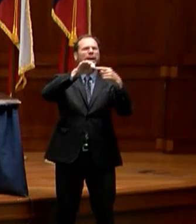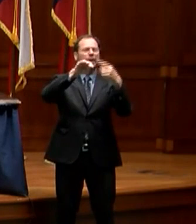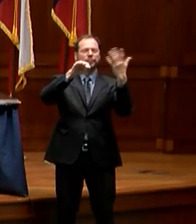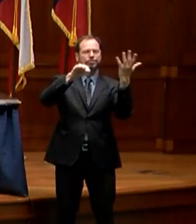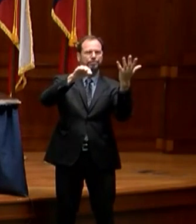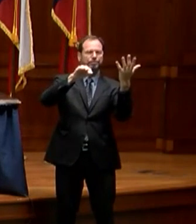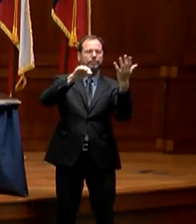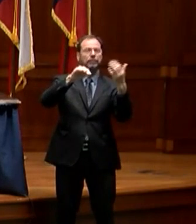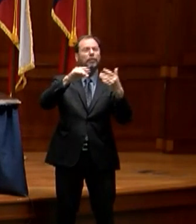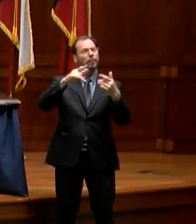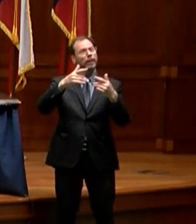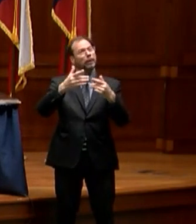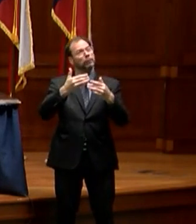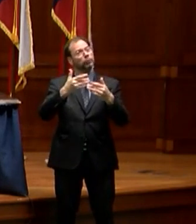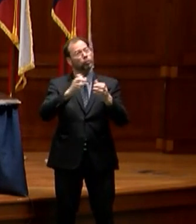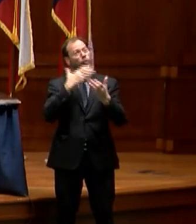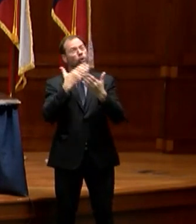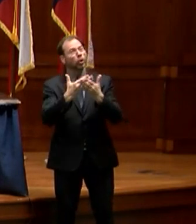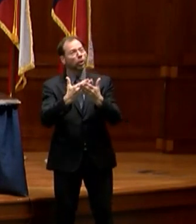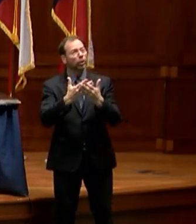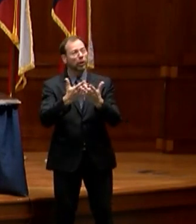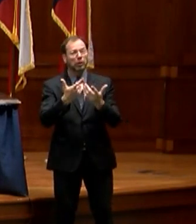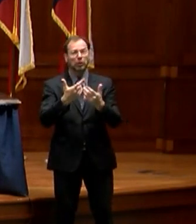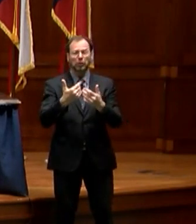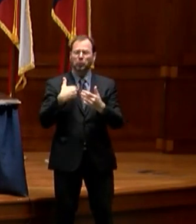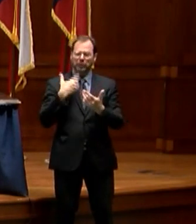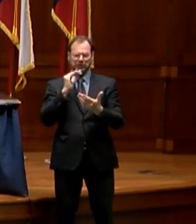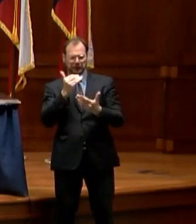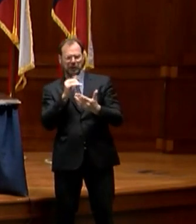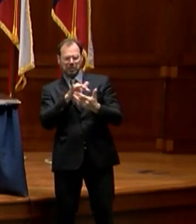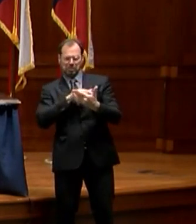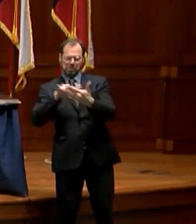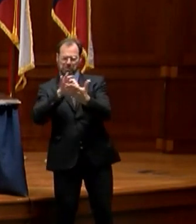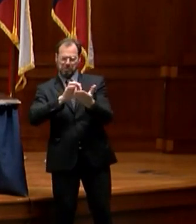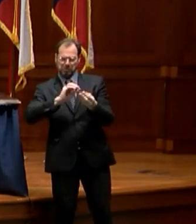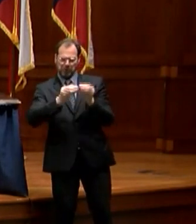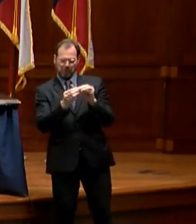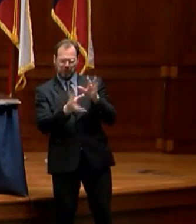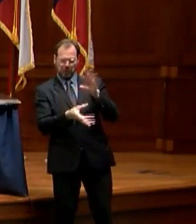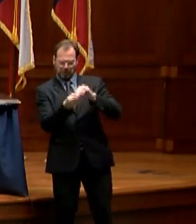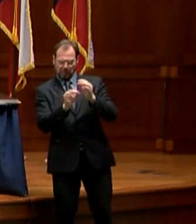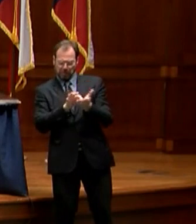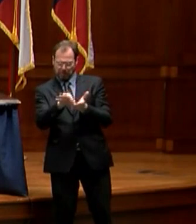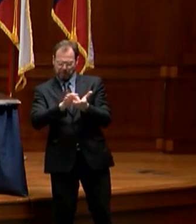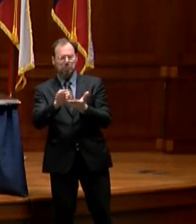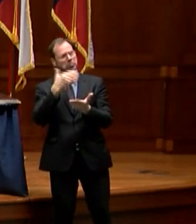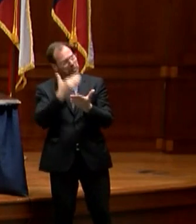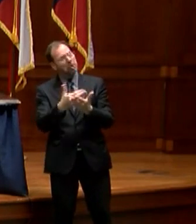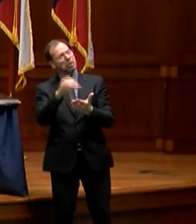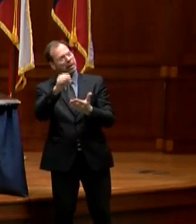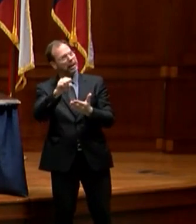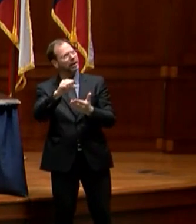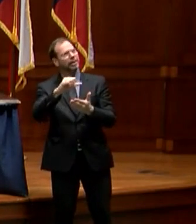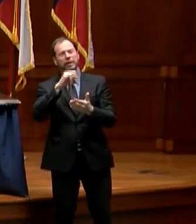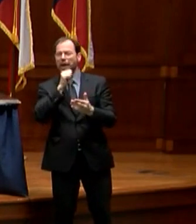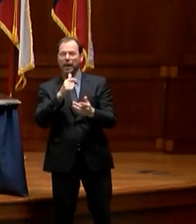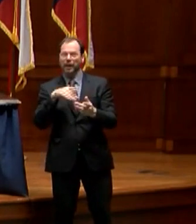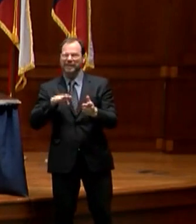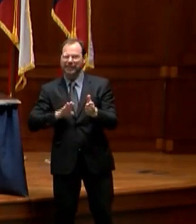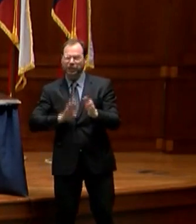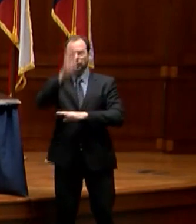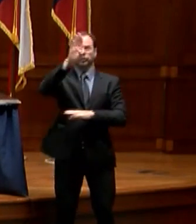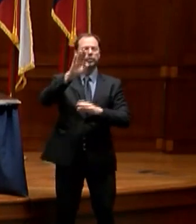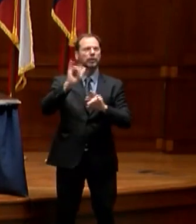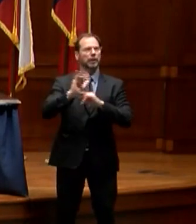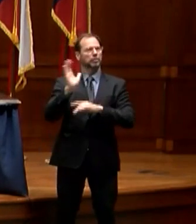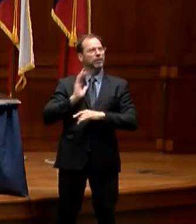headed in the right direction. These are good signs. These are signs that we are, again, not accelerating as quickly